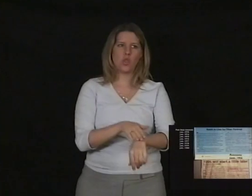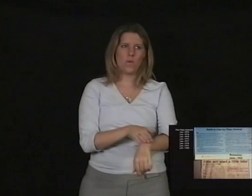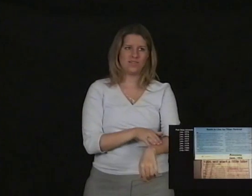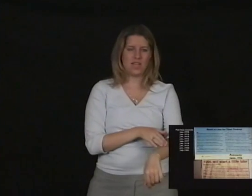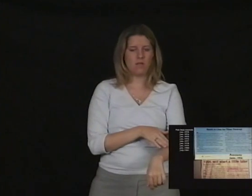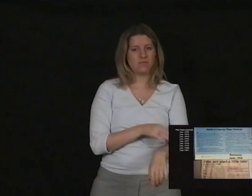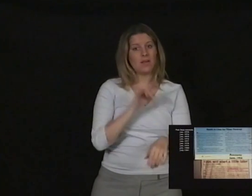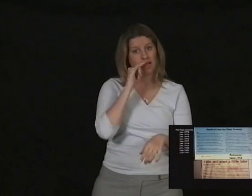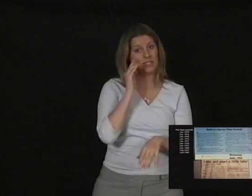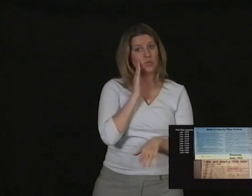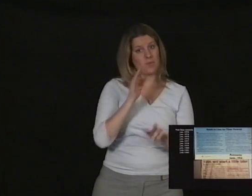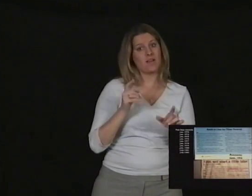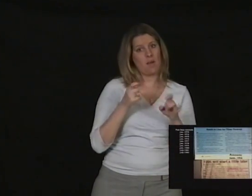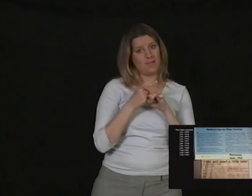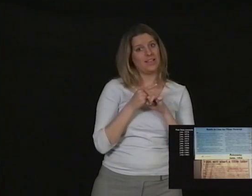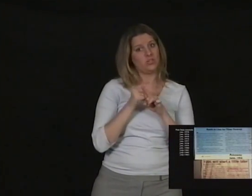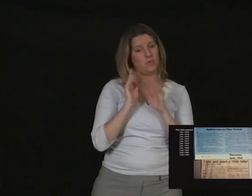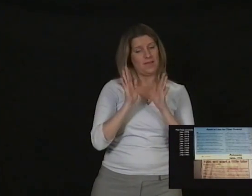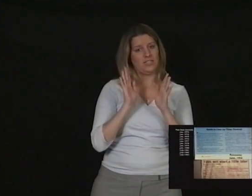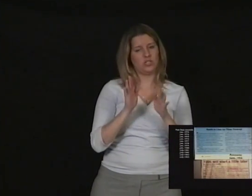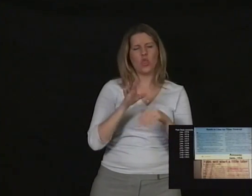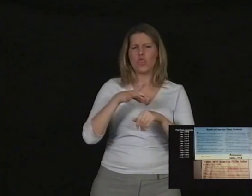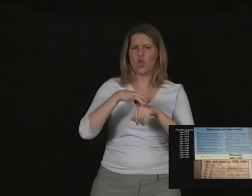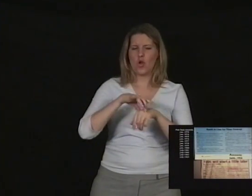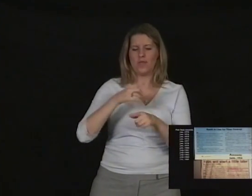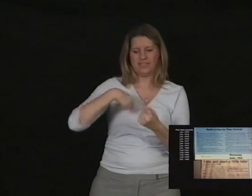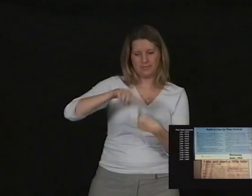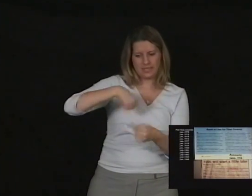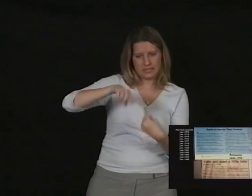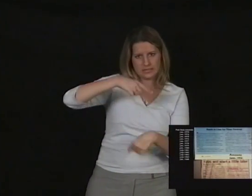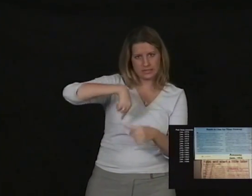complicated, so listen carefully. The Earth is spinning,